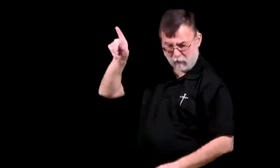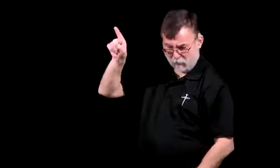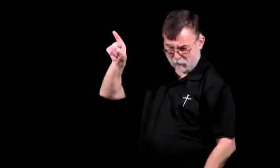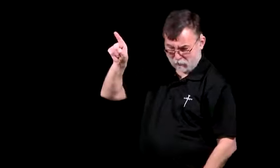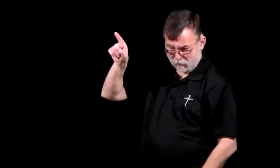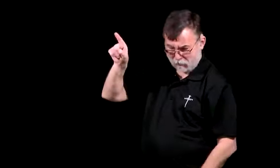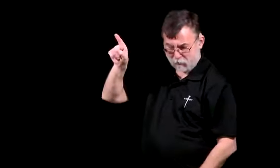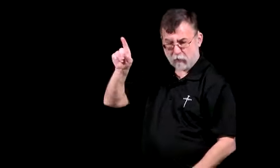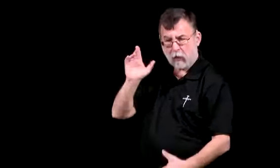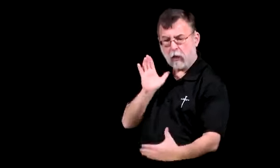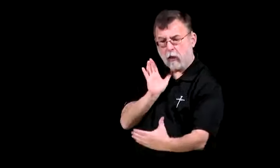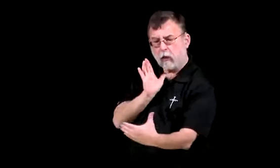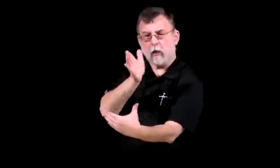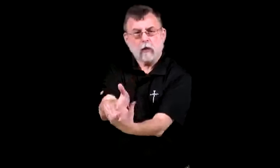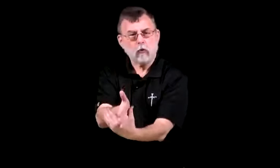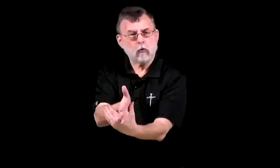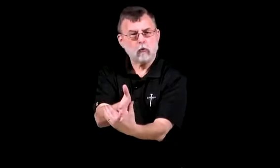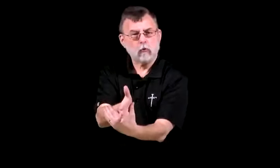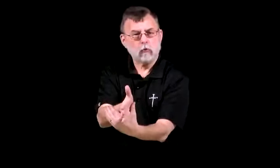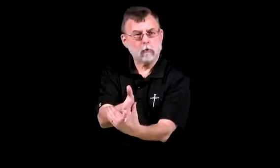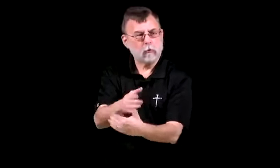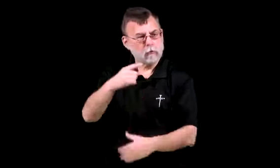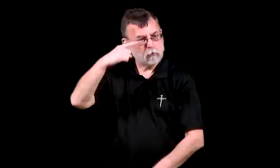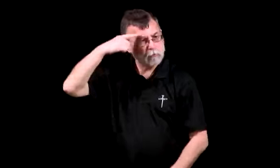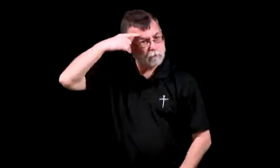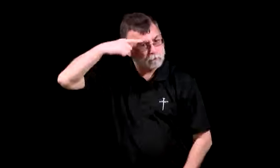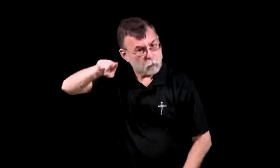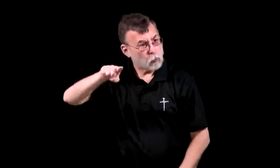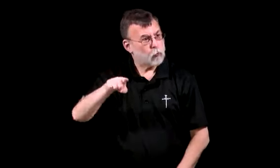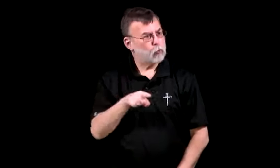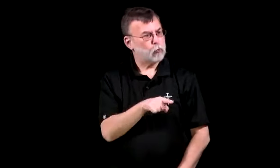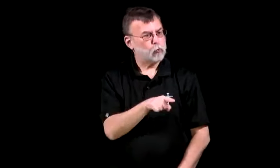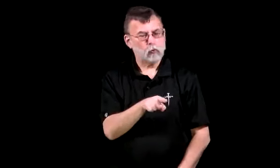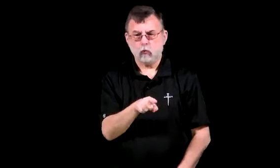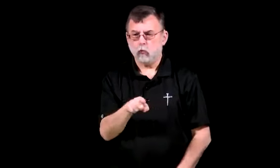Jesus, the risen Son of God, is interceding for you.